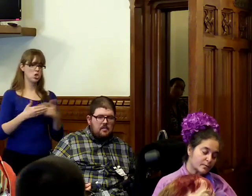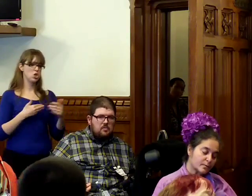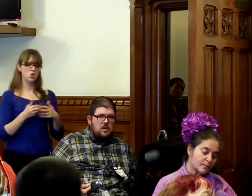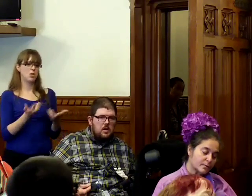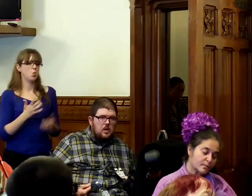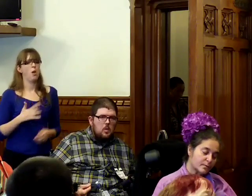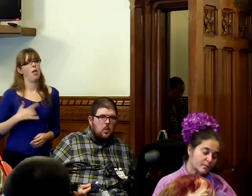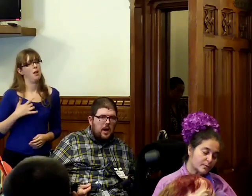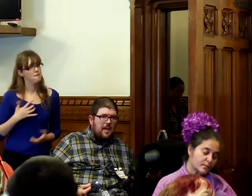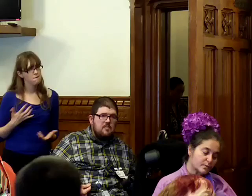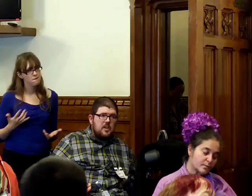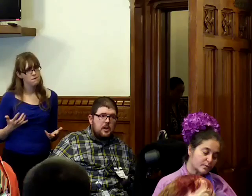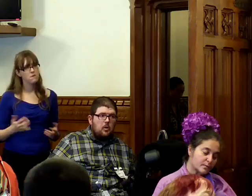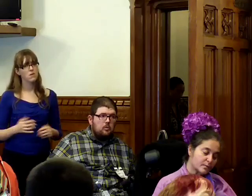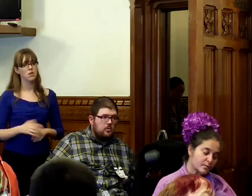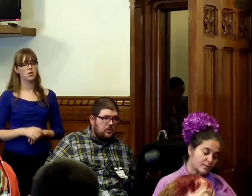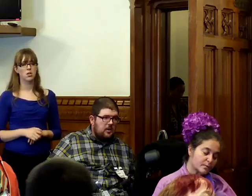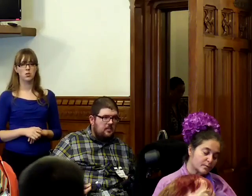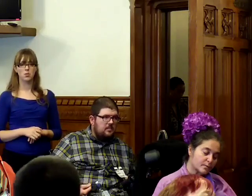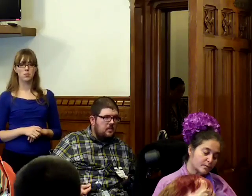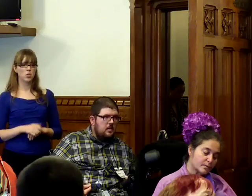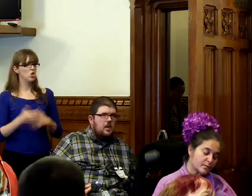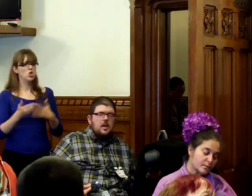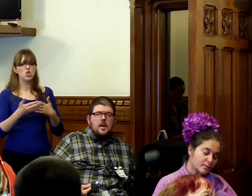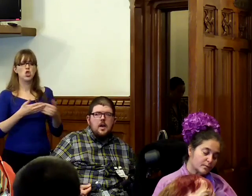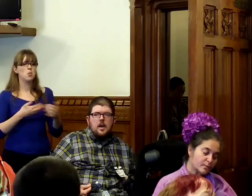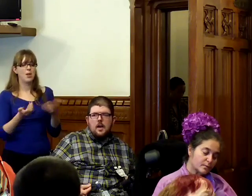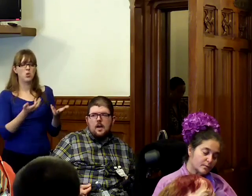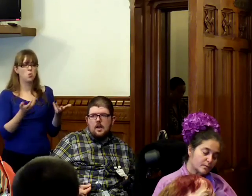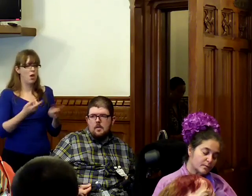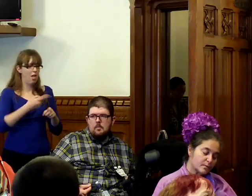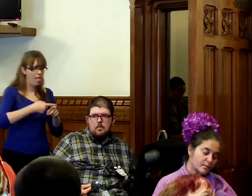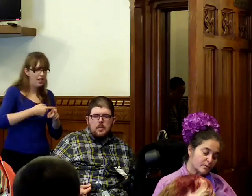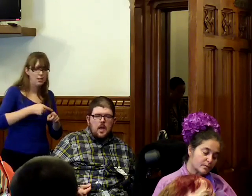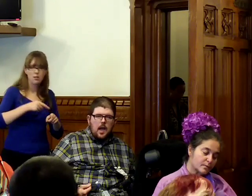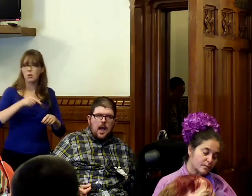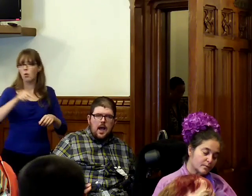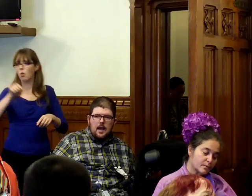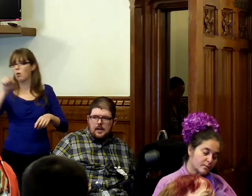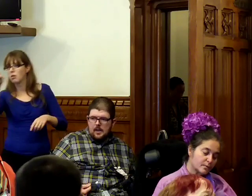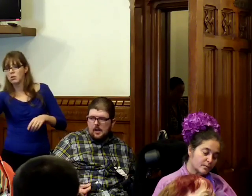wherever they live, wherever continent.